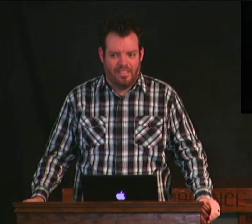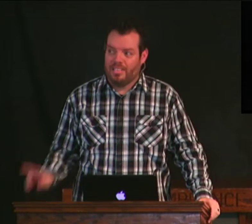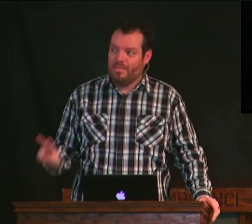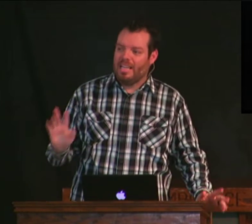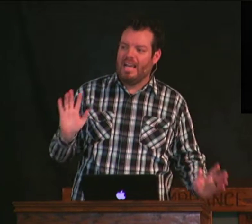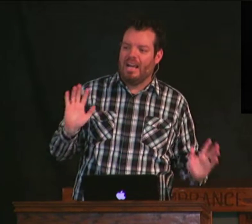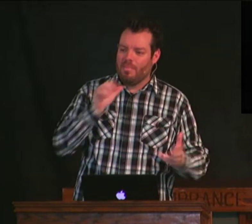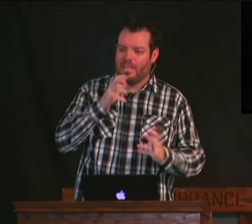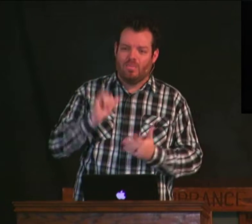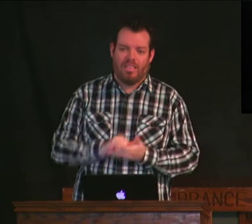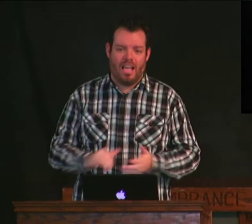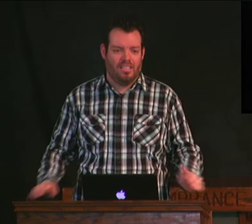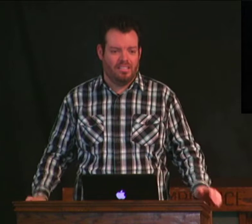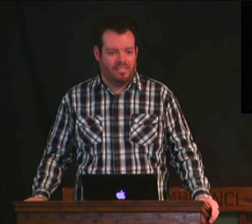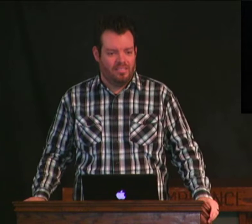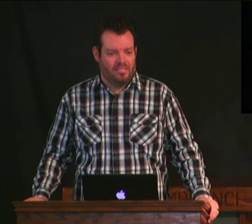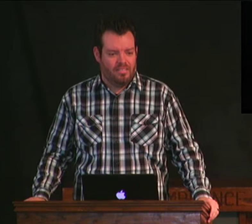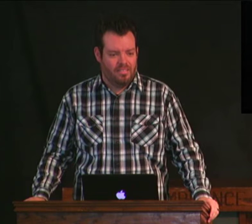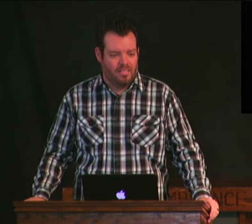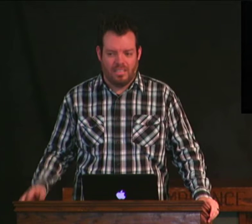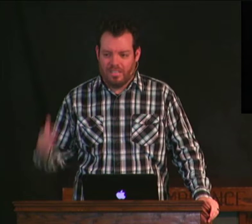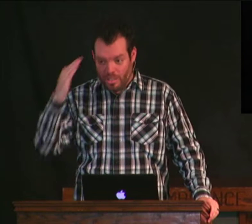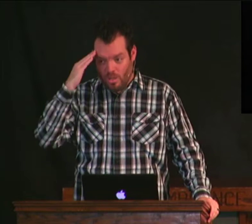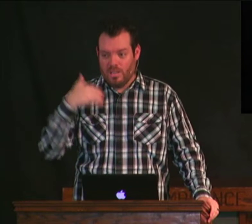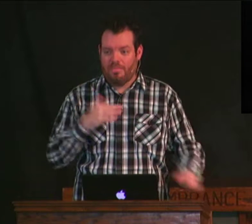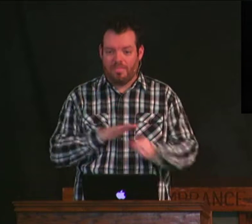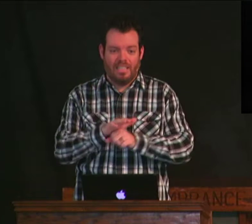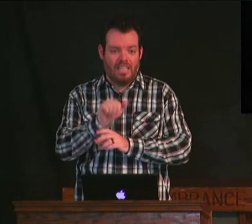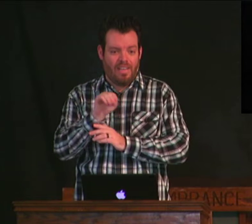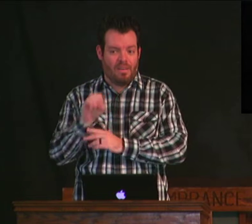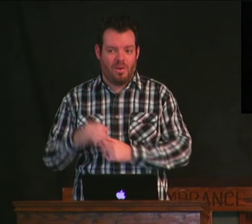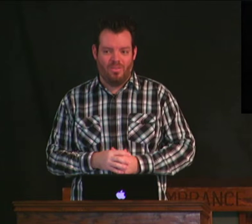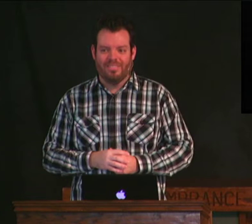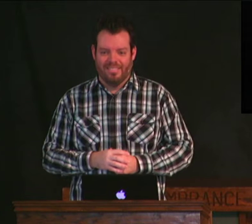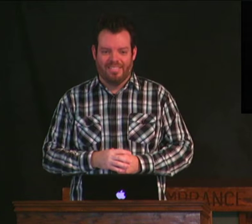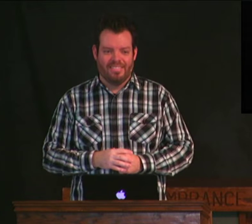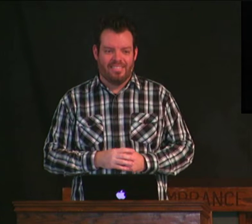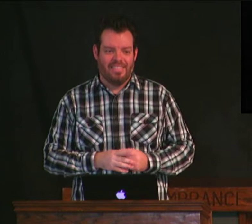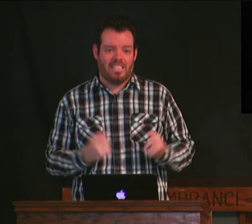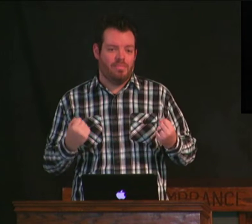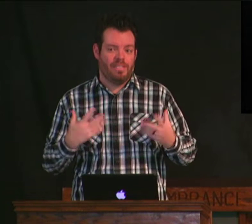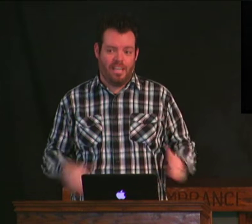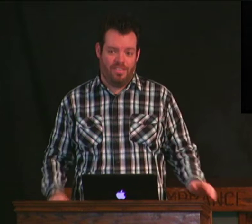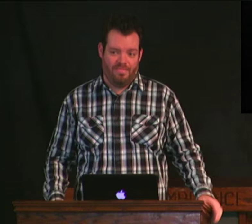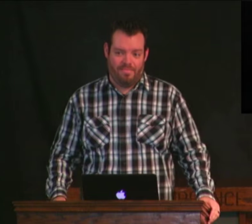He's going to be like, oh, I'm not messing with that. Because if he knows you have plenty of ammo, he's going to be scared.